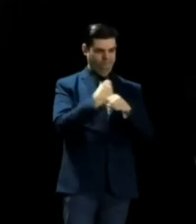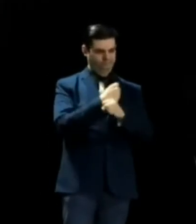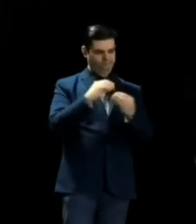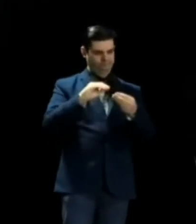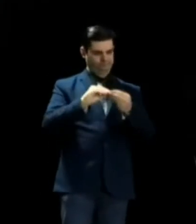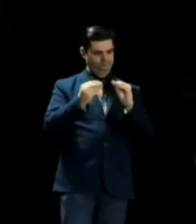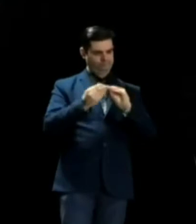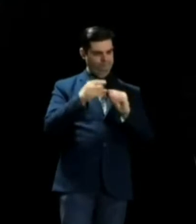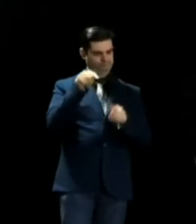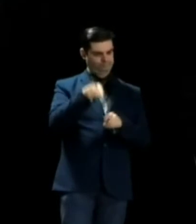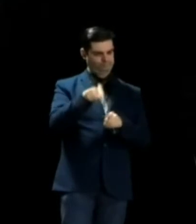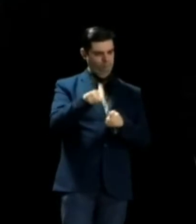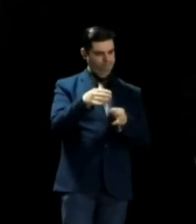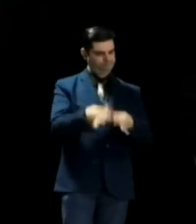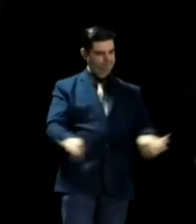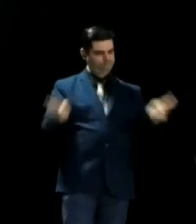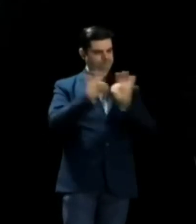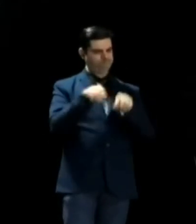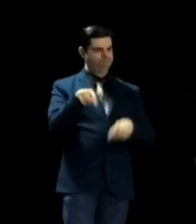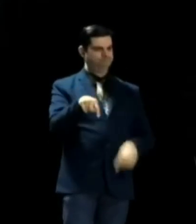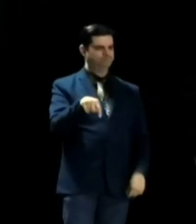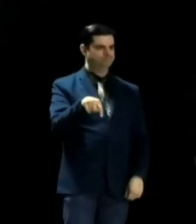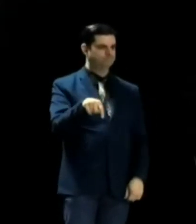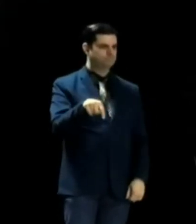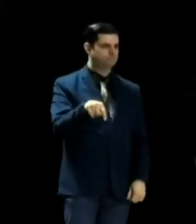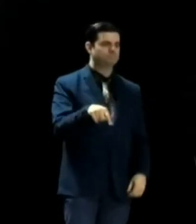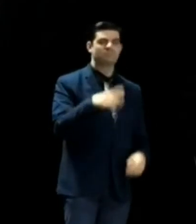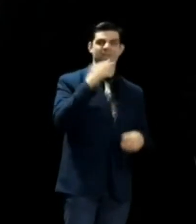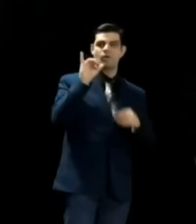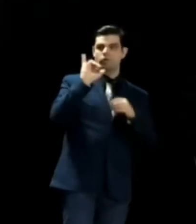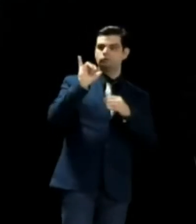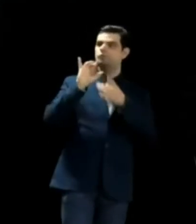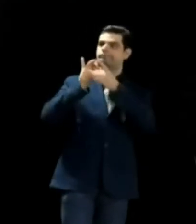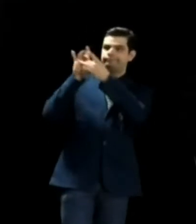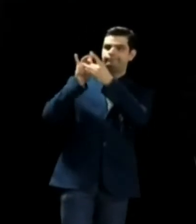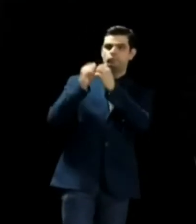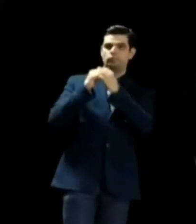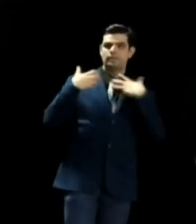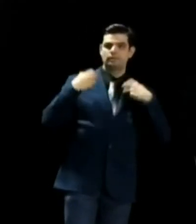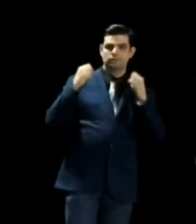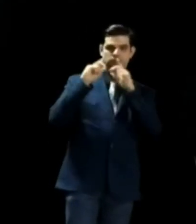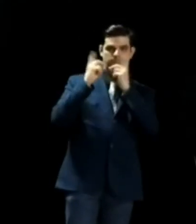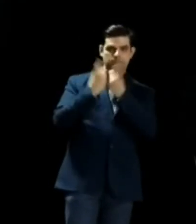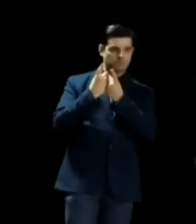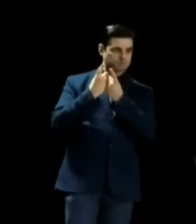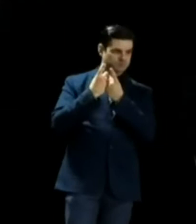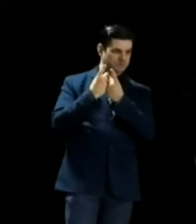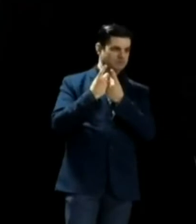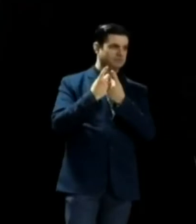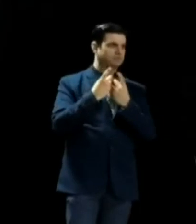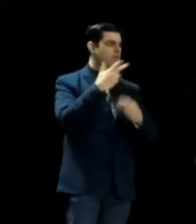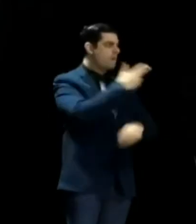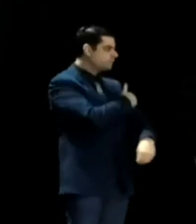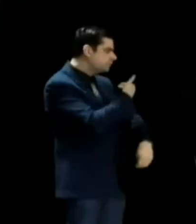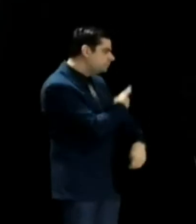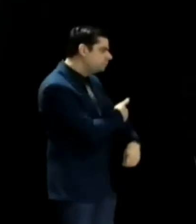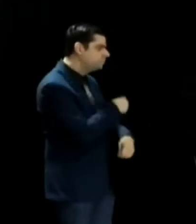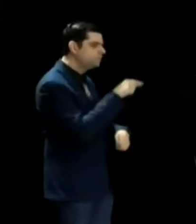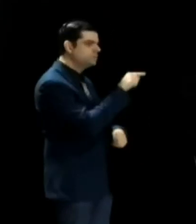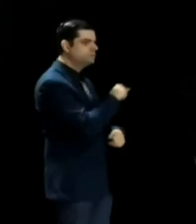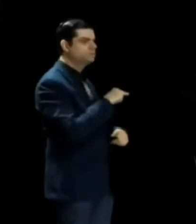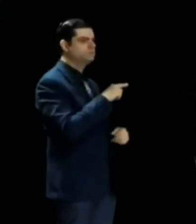commissioners, coordination with our hospitals, coordination with our emergency management department, coordination with economic